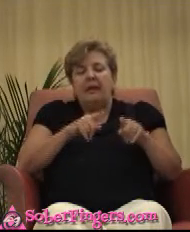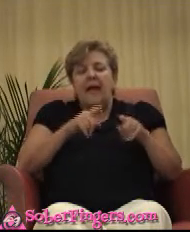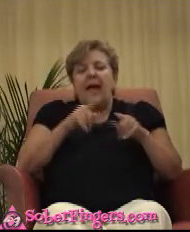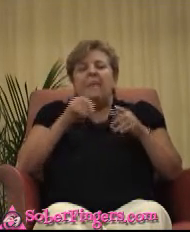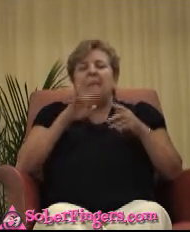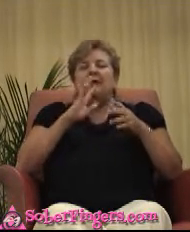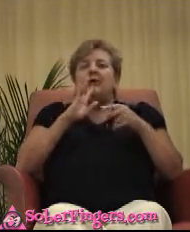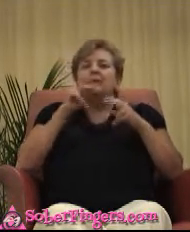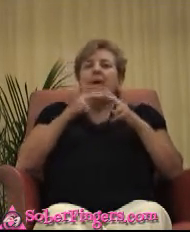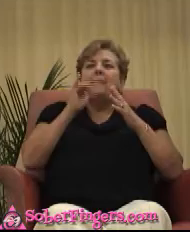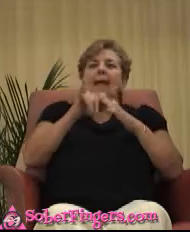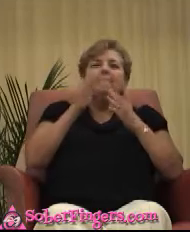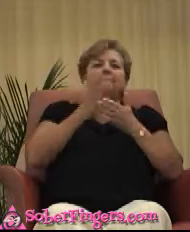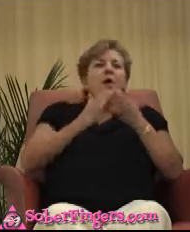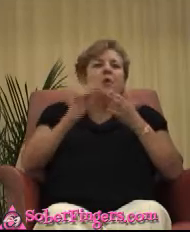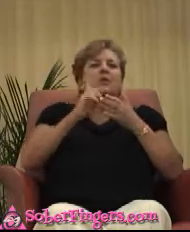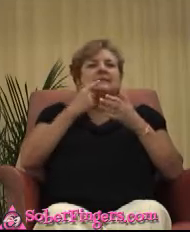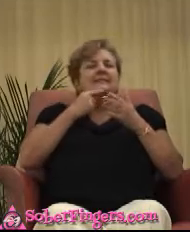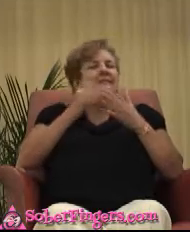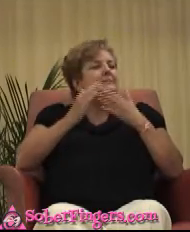And I thought, no, not for me.